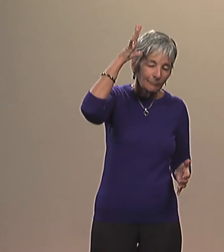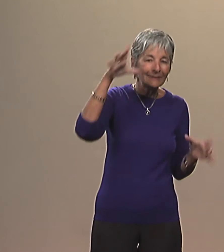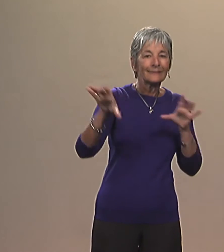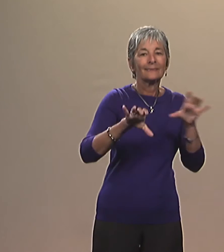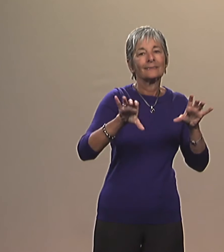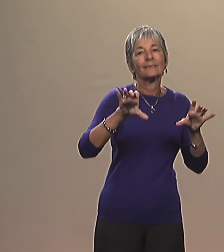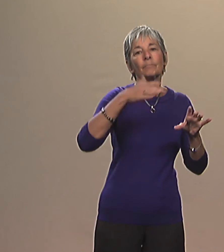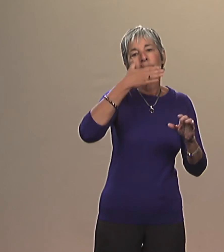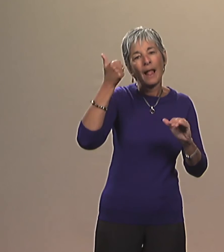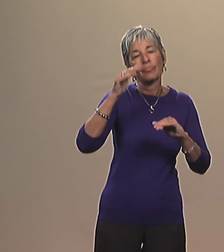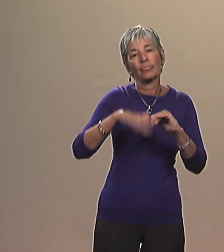parents.